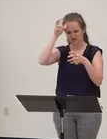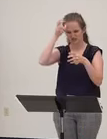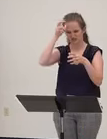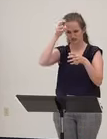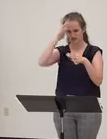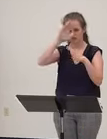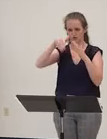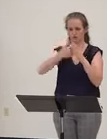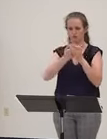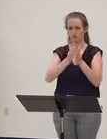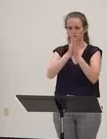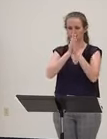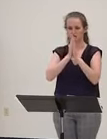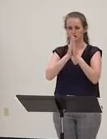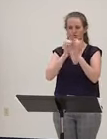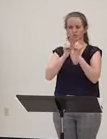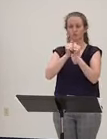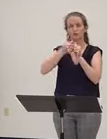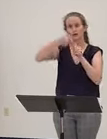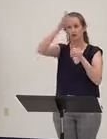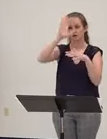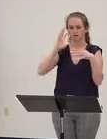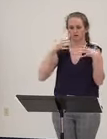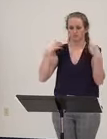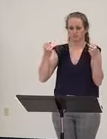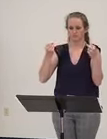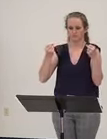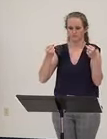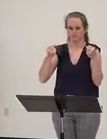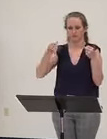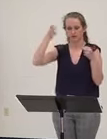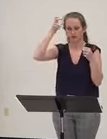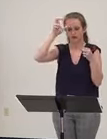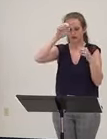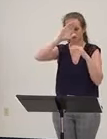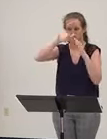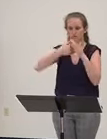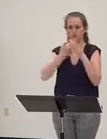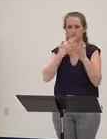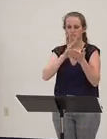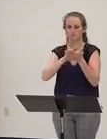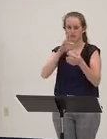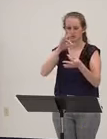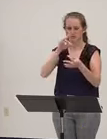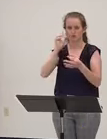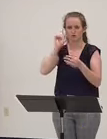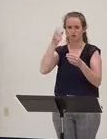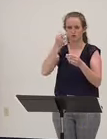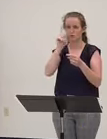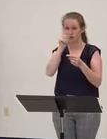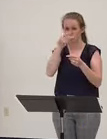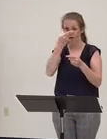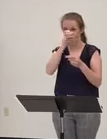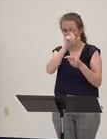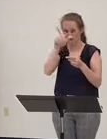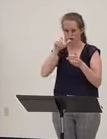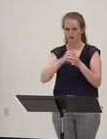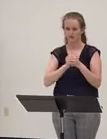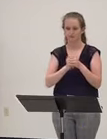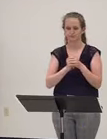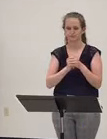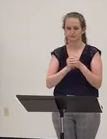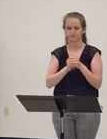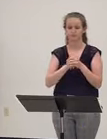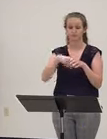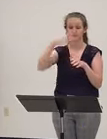pray. And do thou, O Prince of the heavenly host, by the power of God, cast into hell Satan and